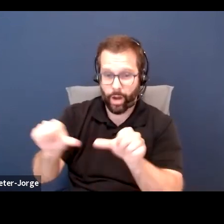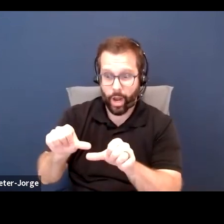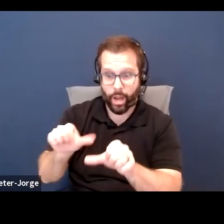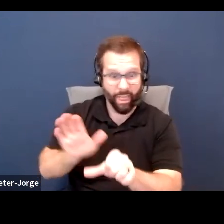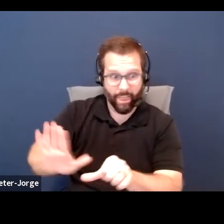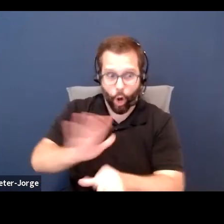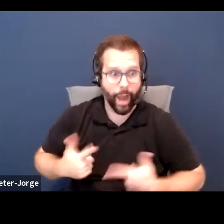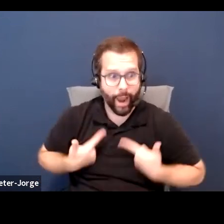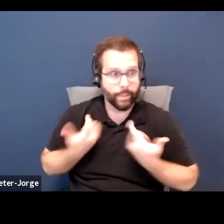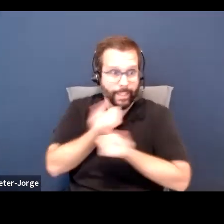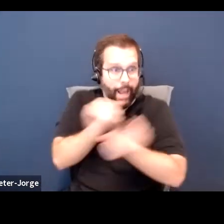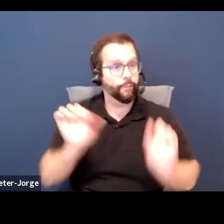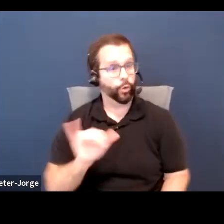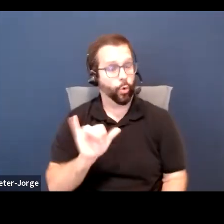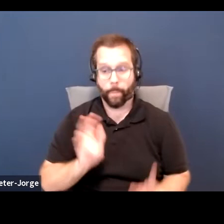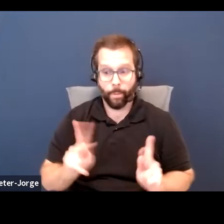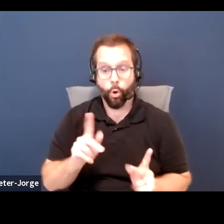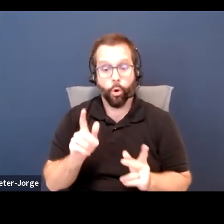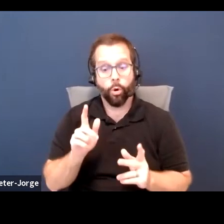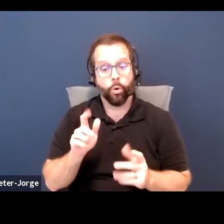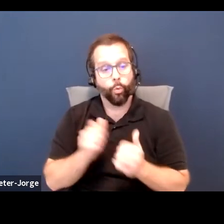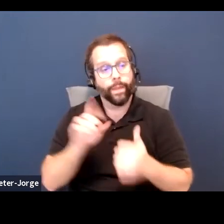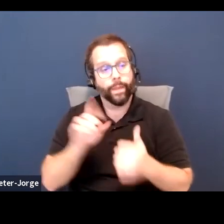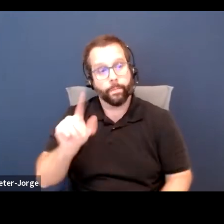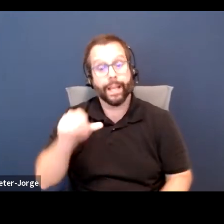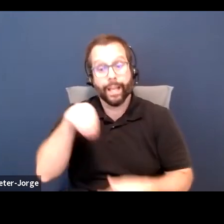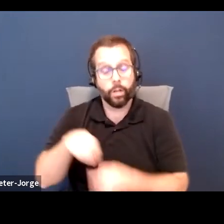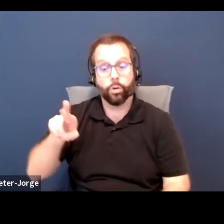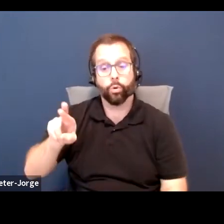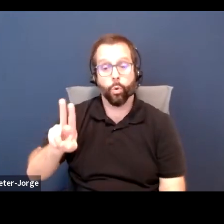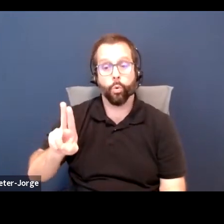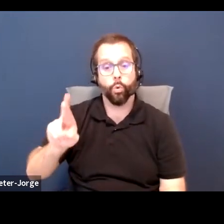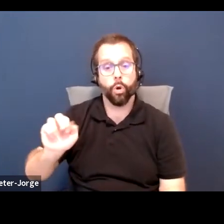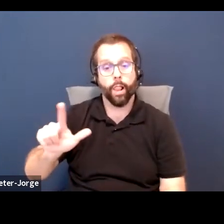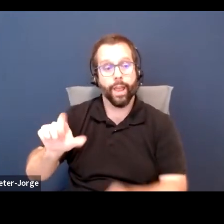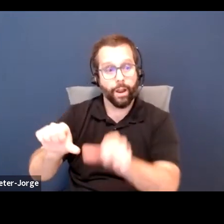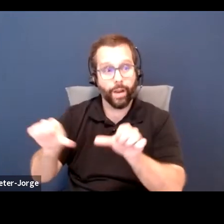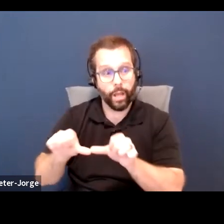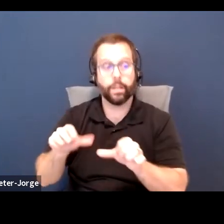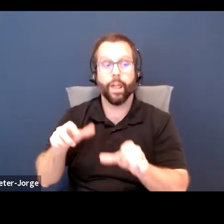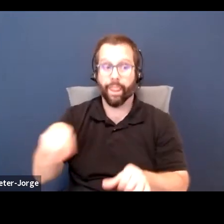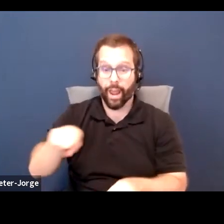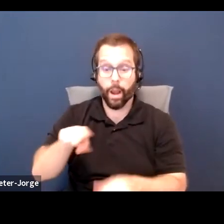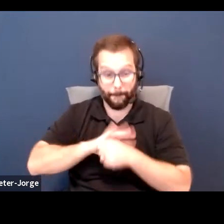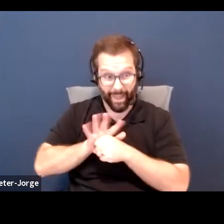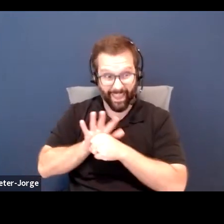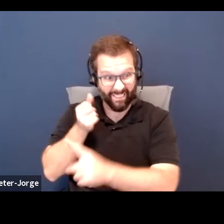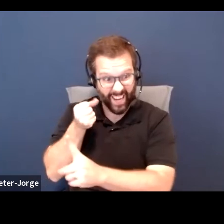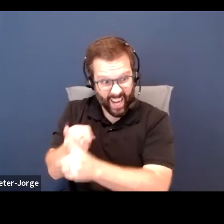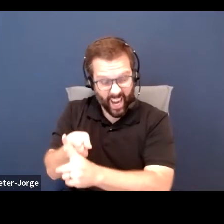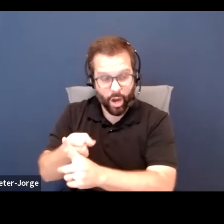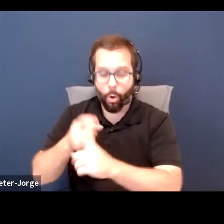are disabled and living in rural areas have been so hard hit by the pandemic. Rural areas tend to have more people